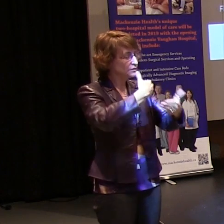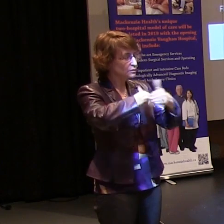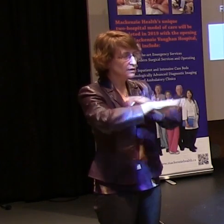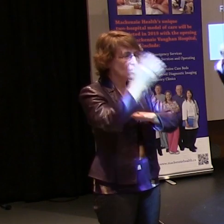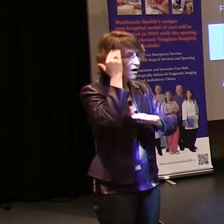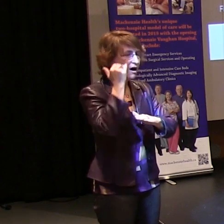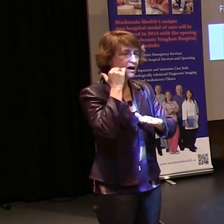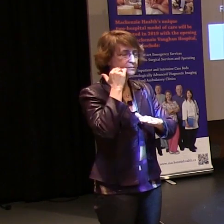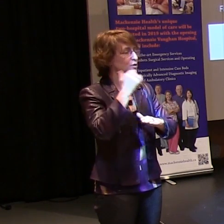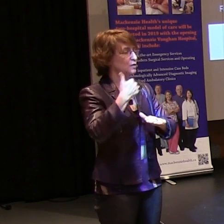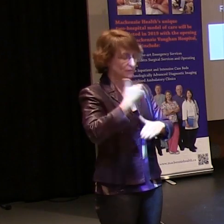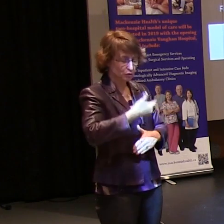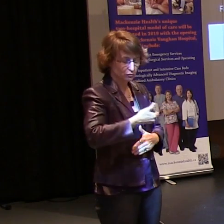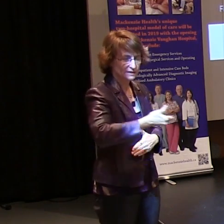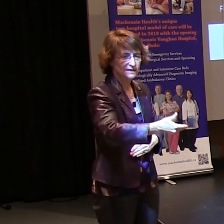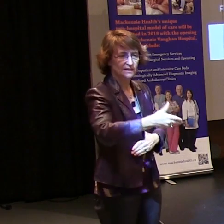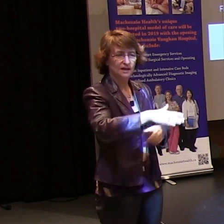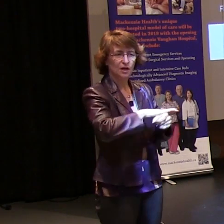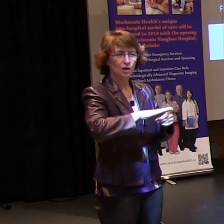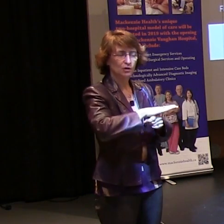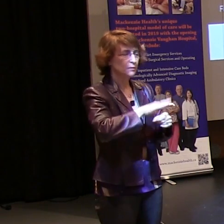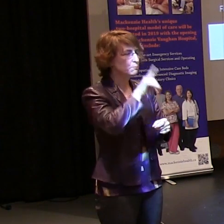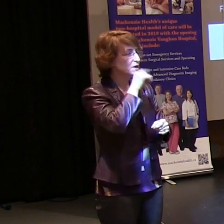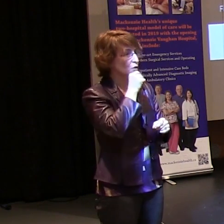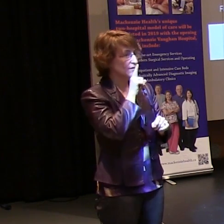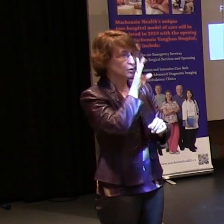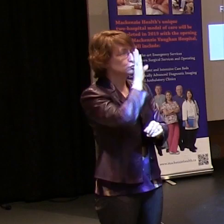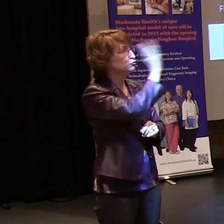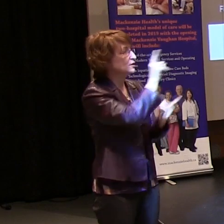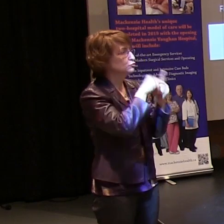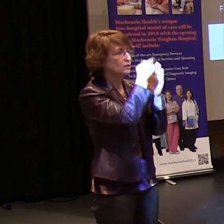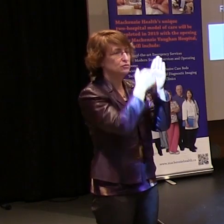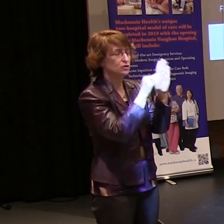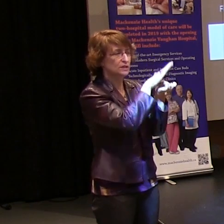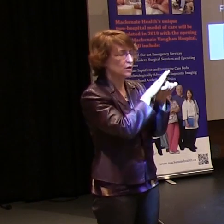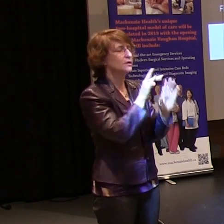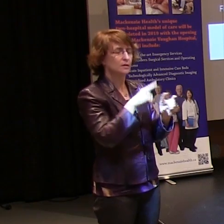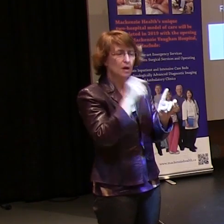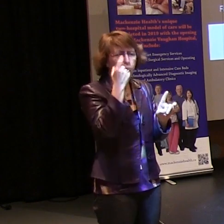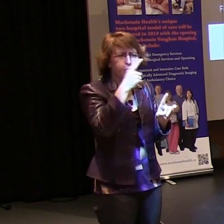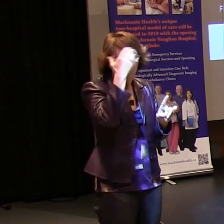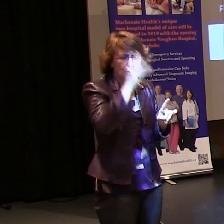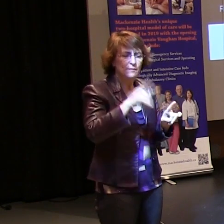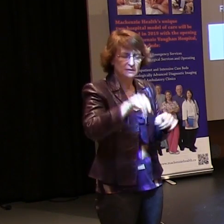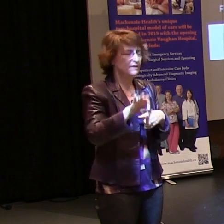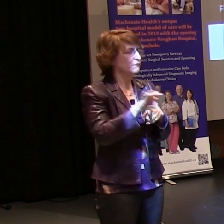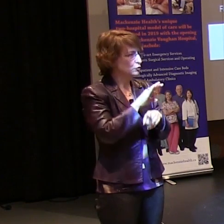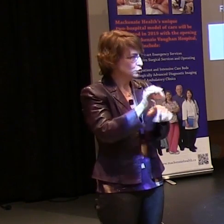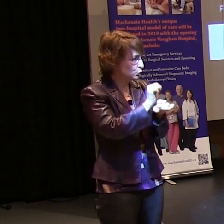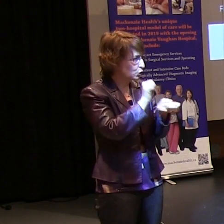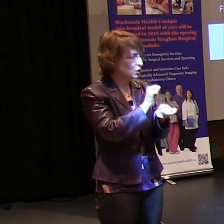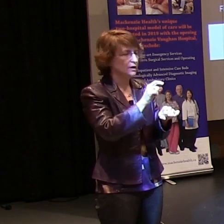have to come immediately to the registration. Now, all what we're saying have to be functional work,